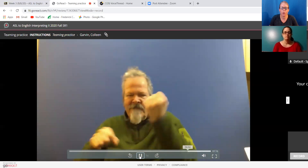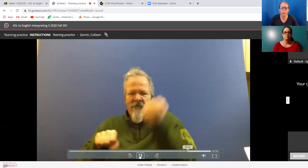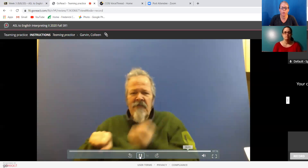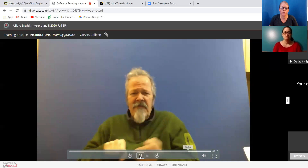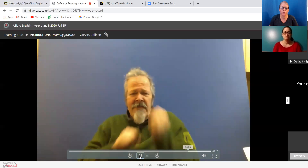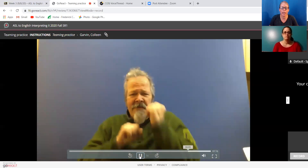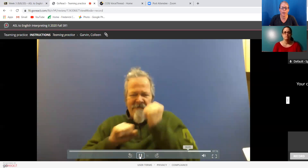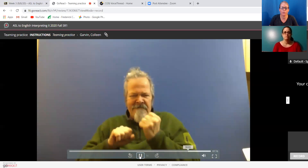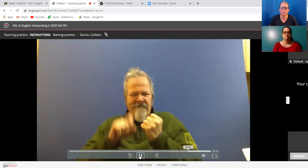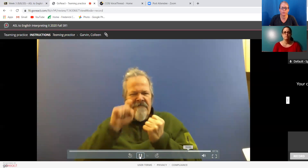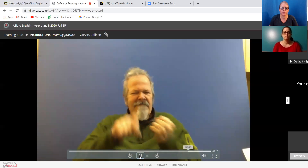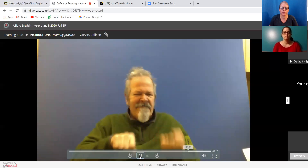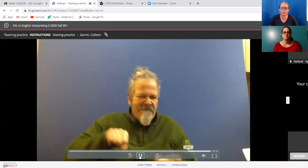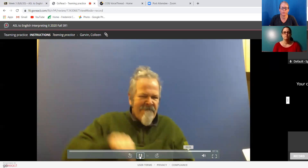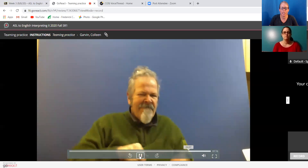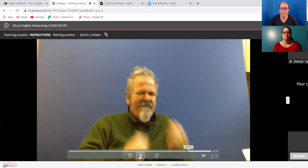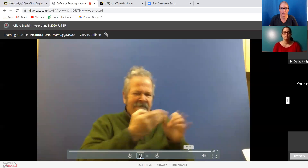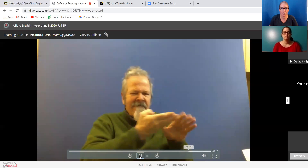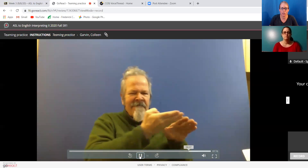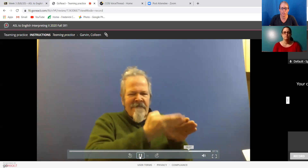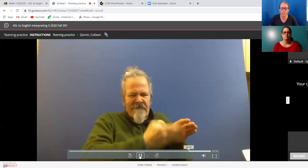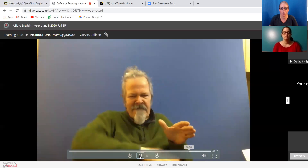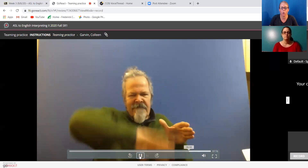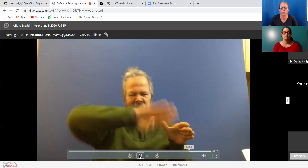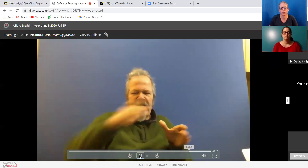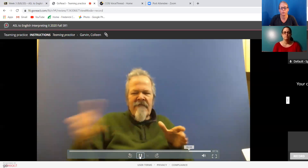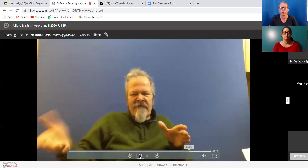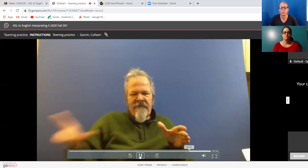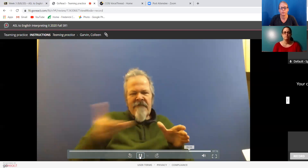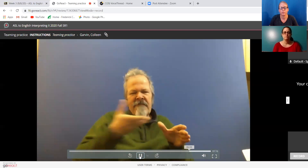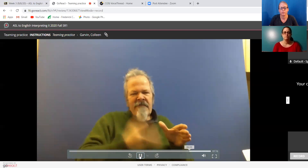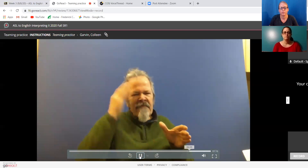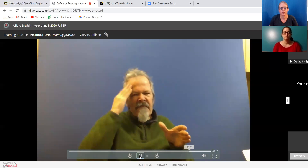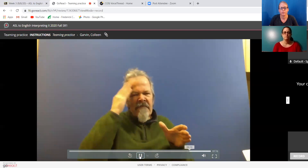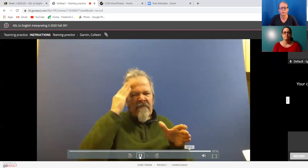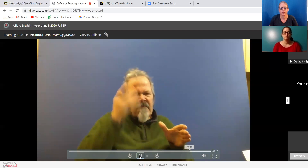The boy put the turtle down and decided to start digging the hole.